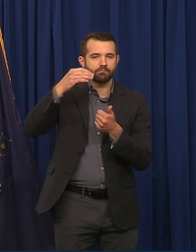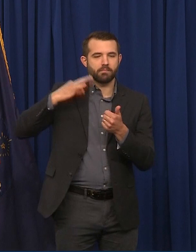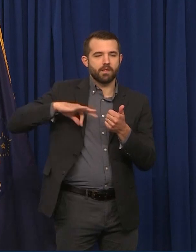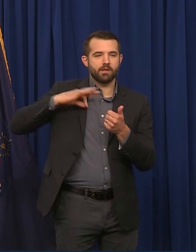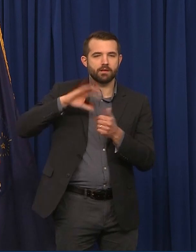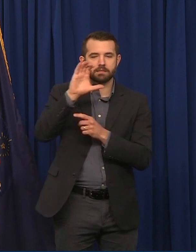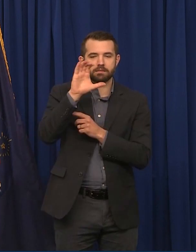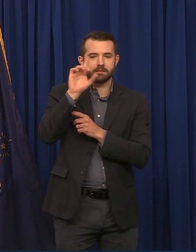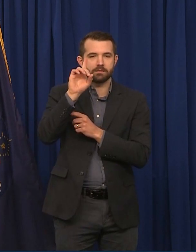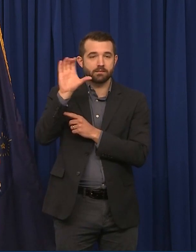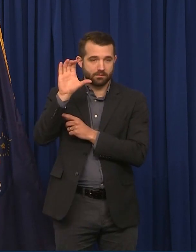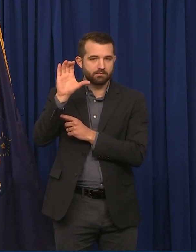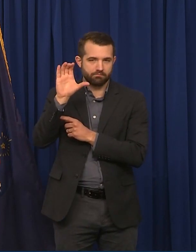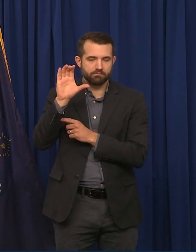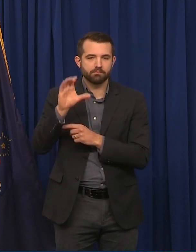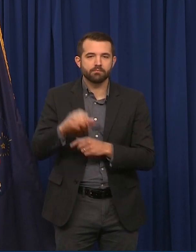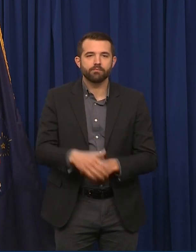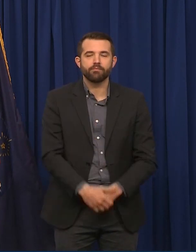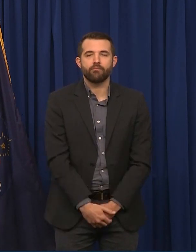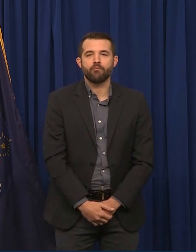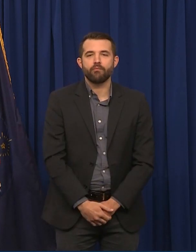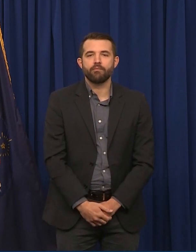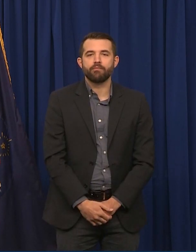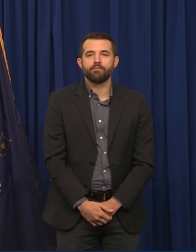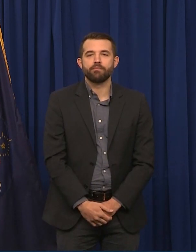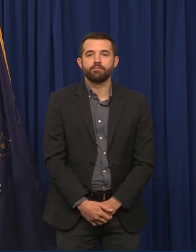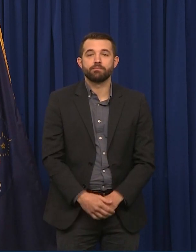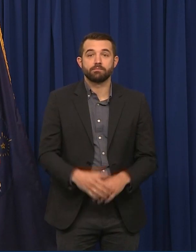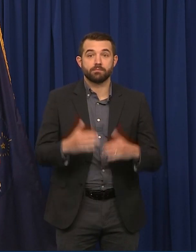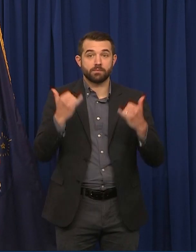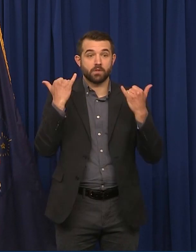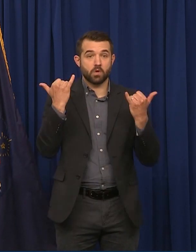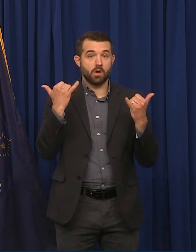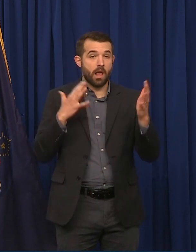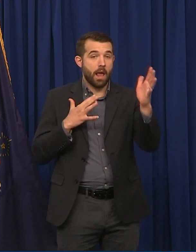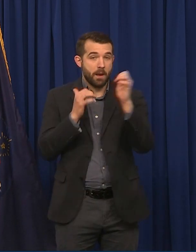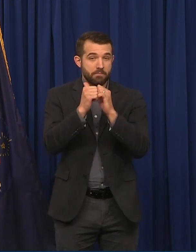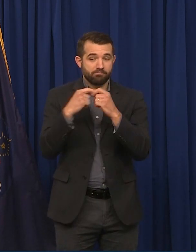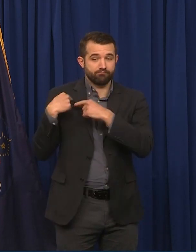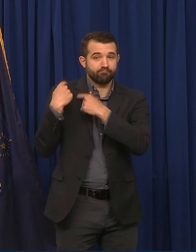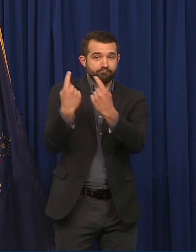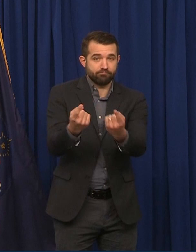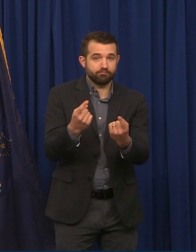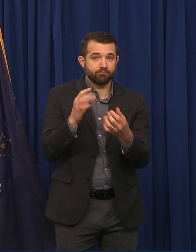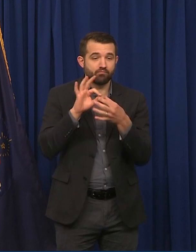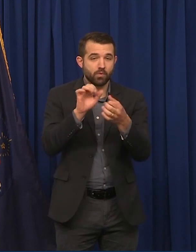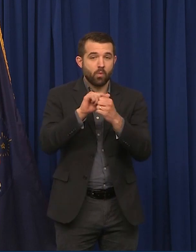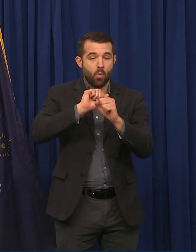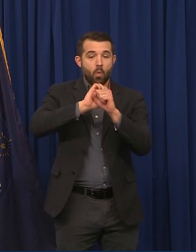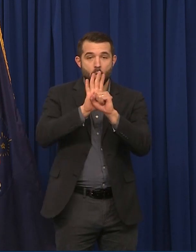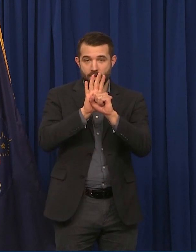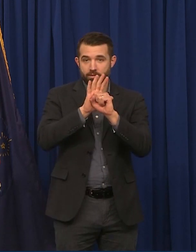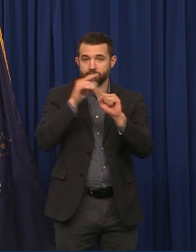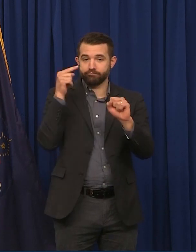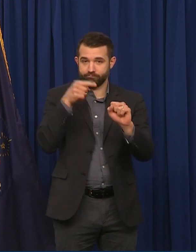Prevention. I'd like to provide everyone an update on the COVID-19 situation across the